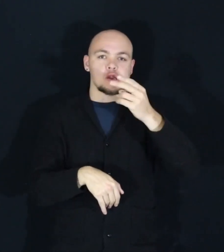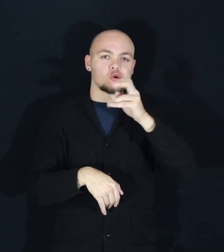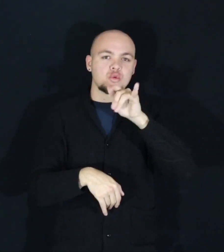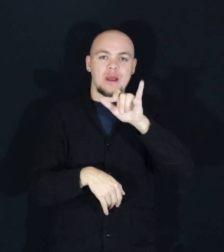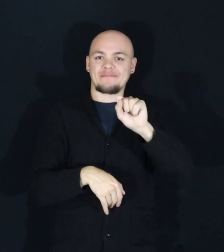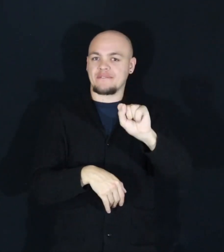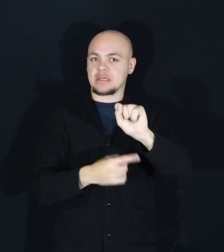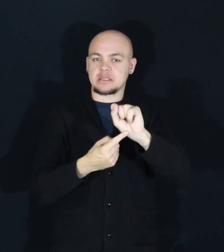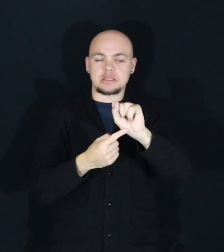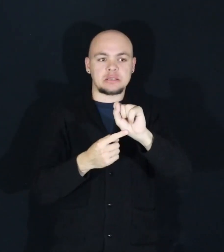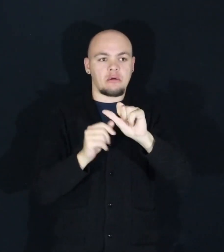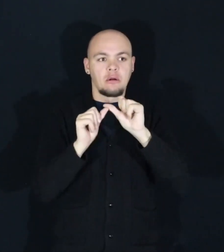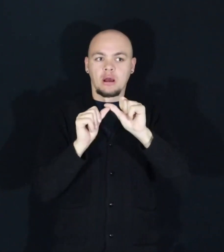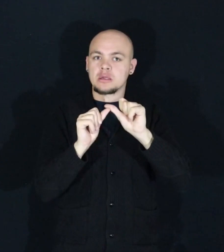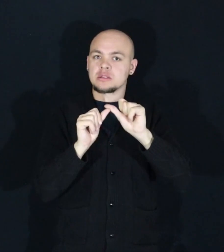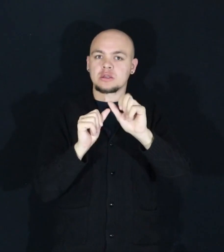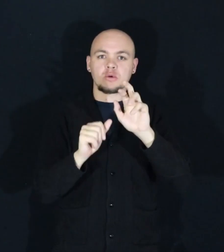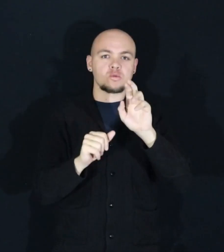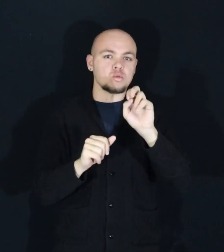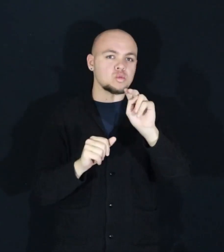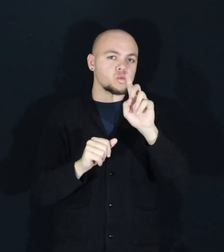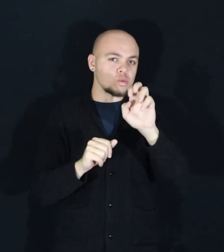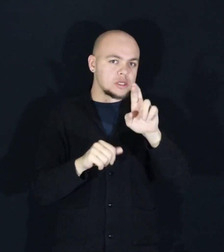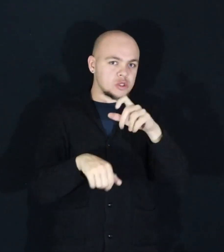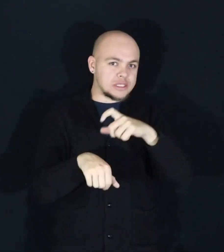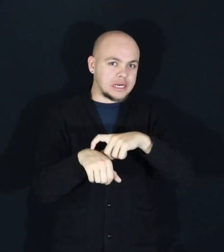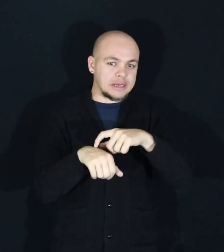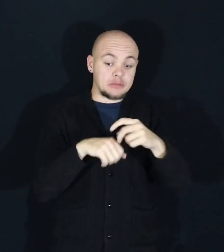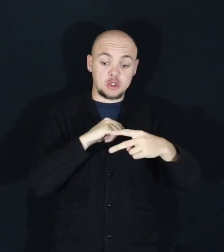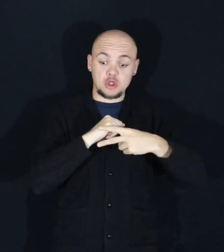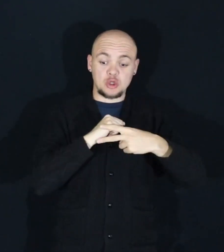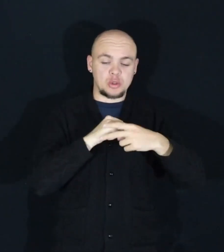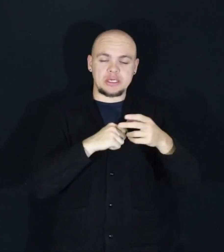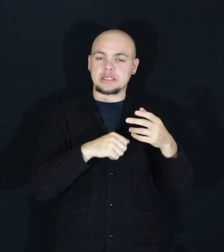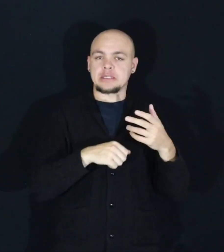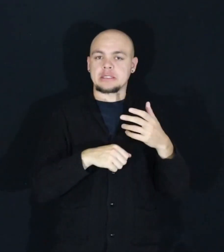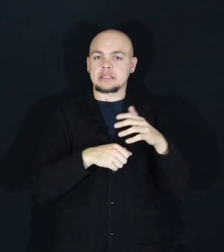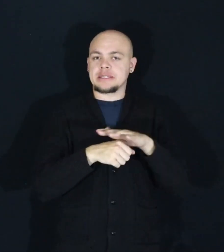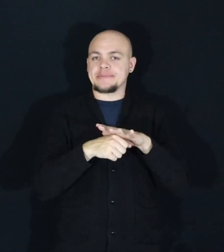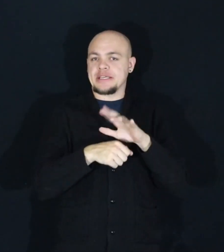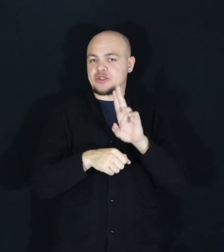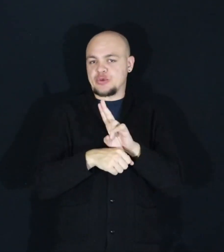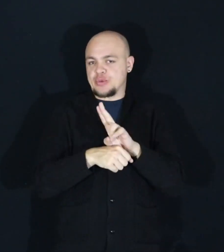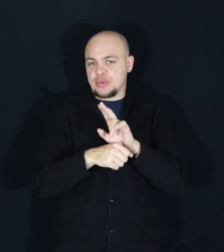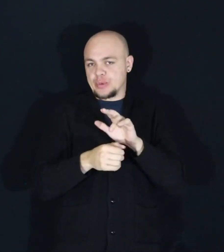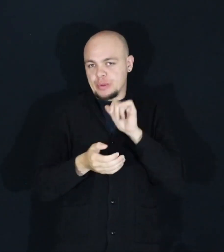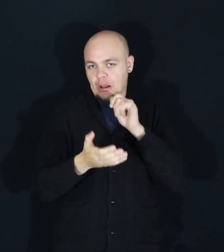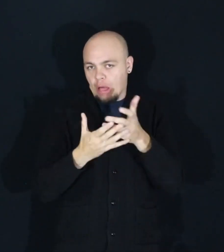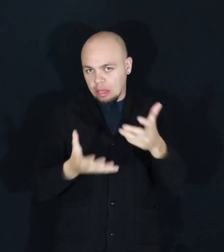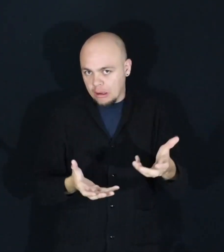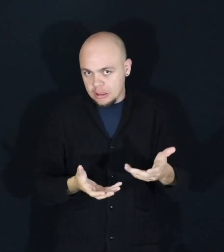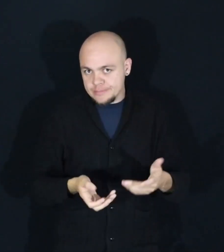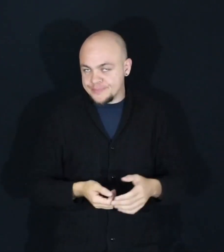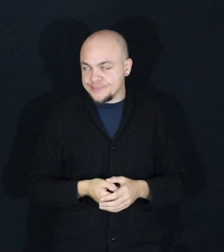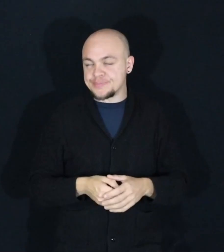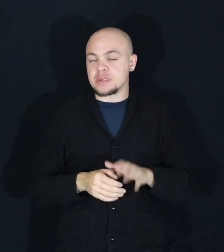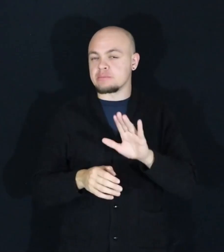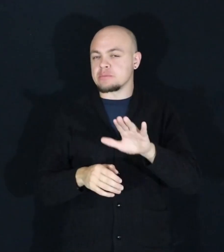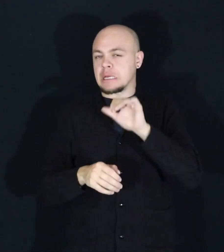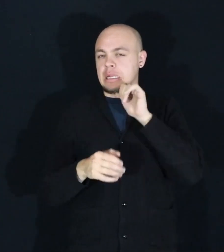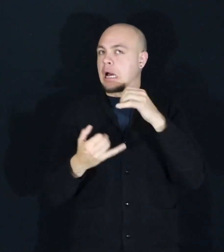constant rendering time that takes up very little storage space. This isn't here yet, but it's definitely worth keeping an eye